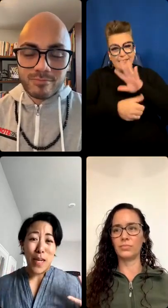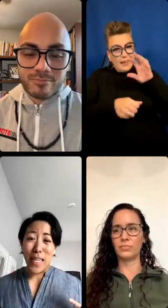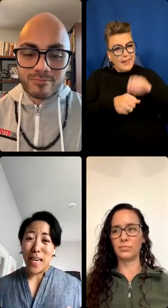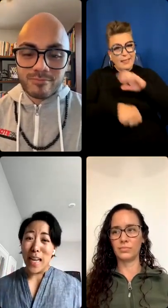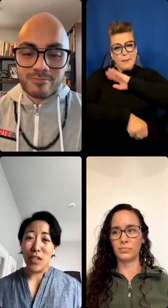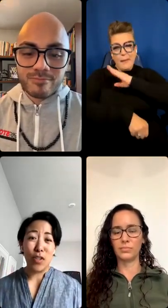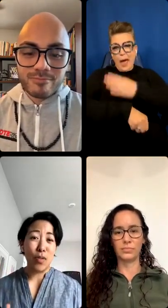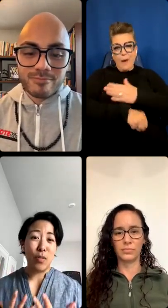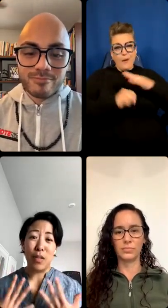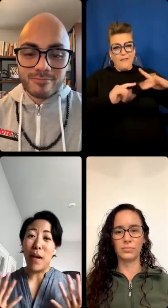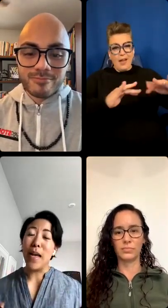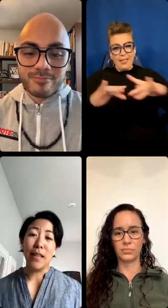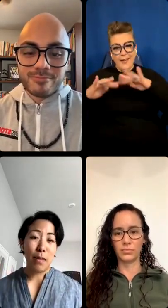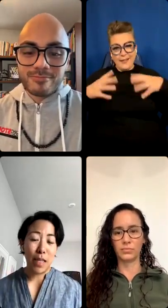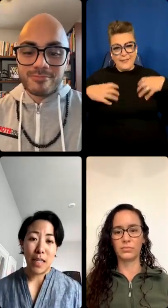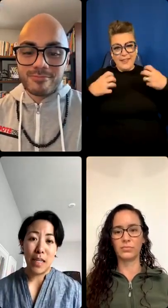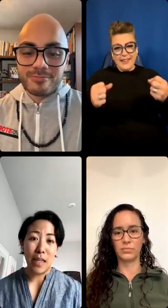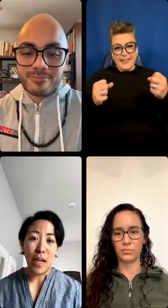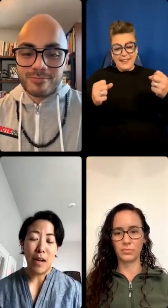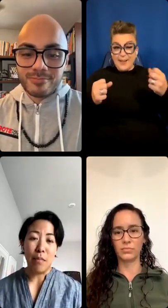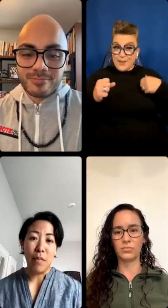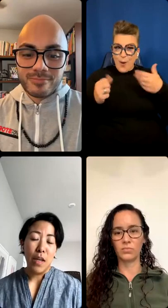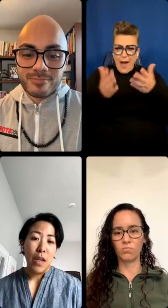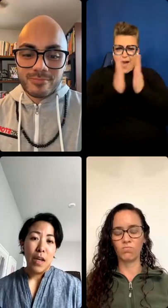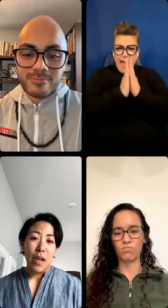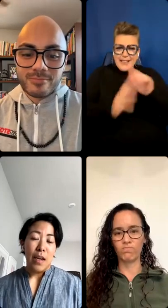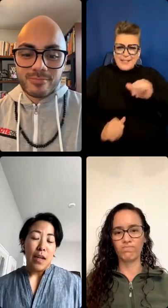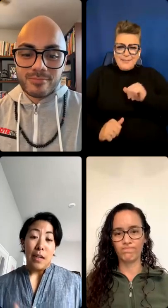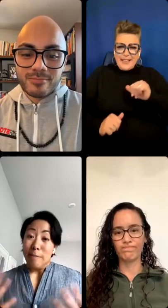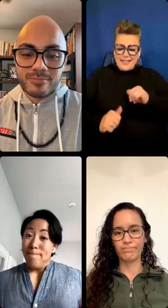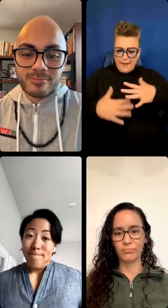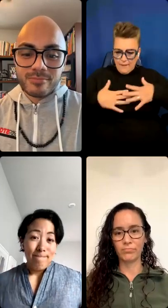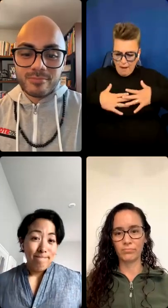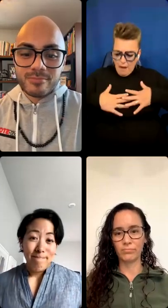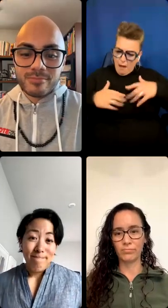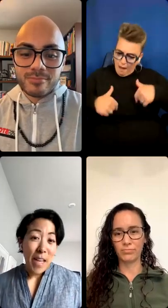asked, what can I do with my limited